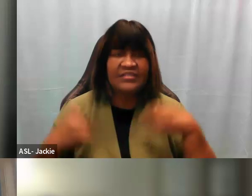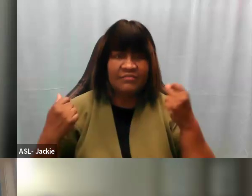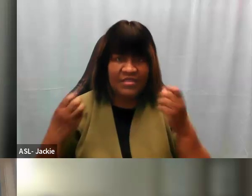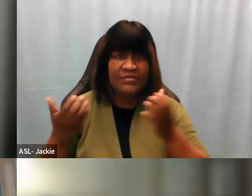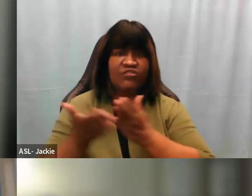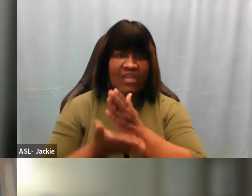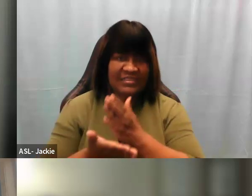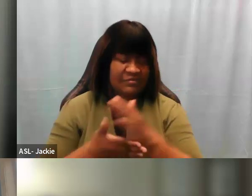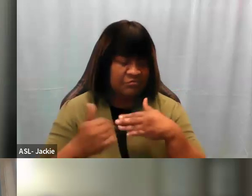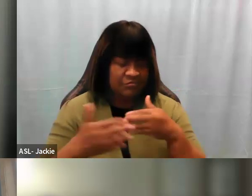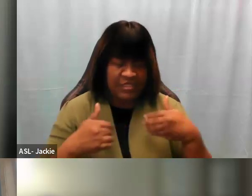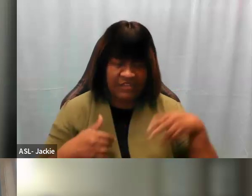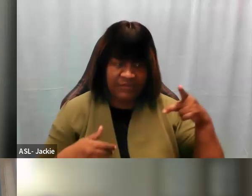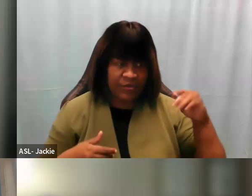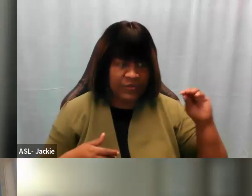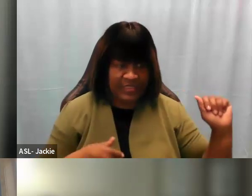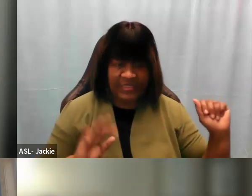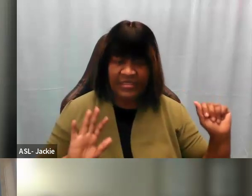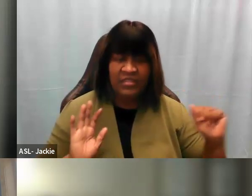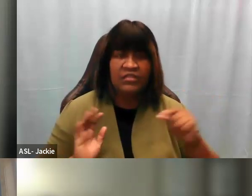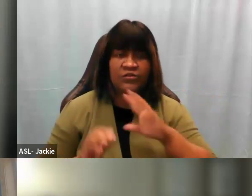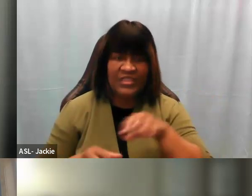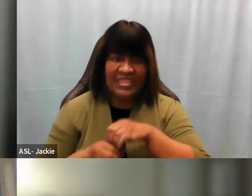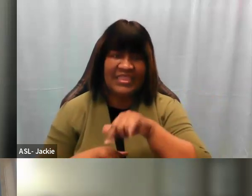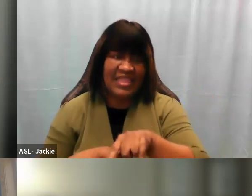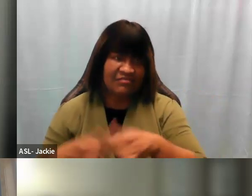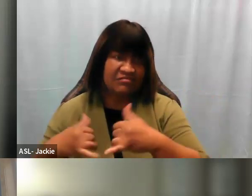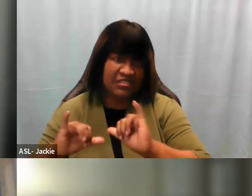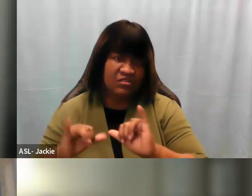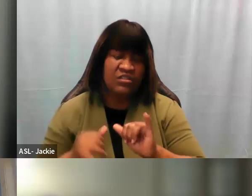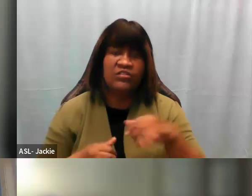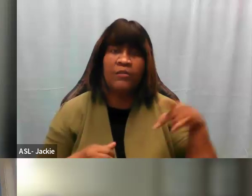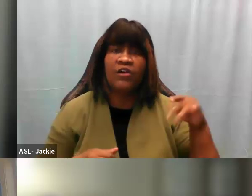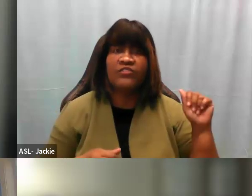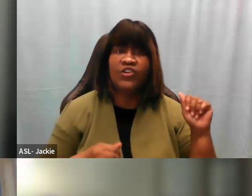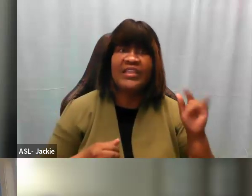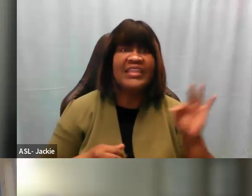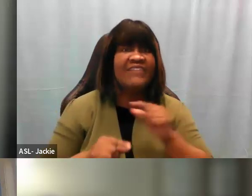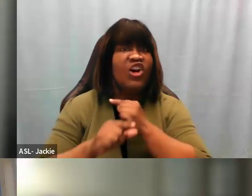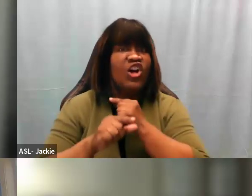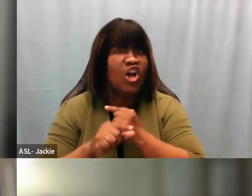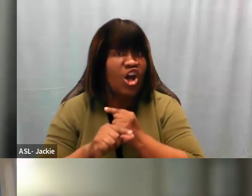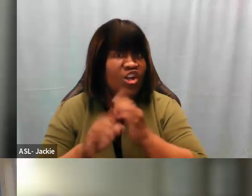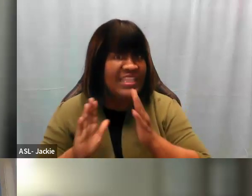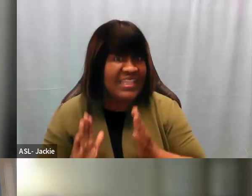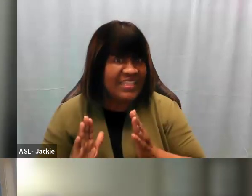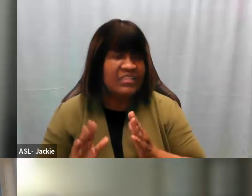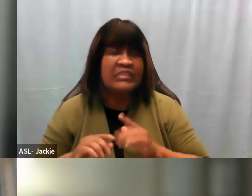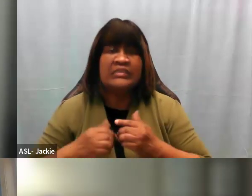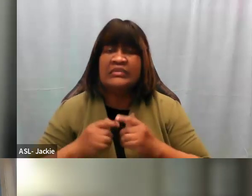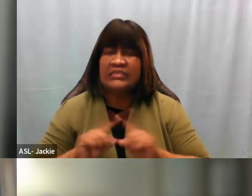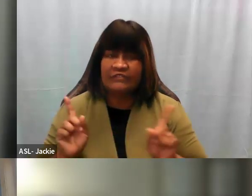own life and livelihood. So if it's power of attorney, if it's a guardian, that's a separate story,